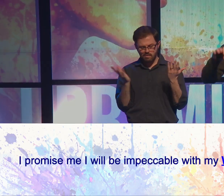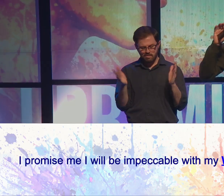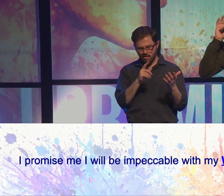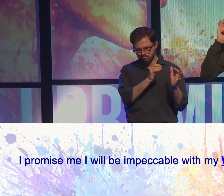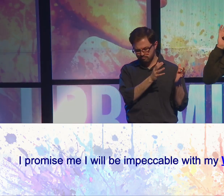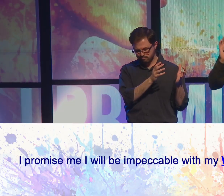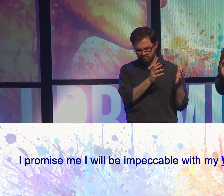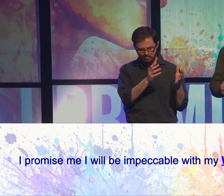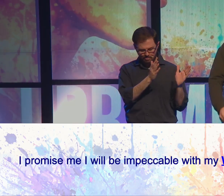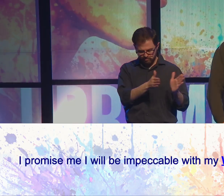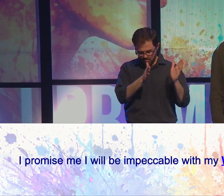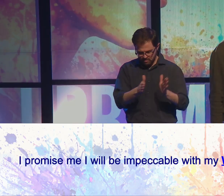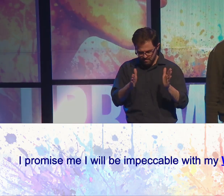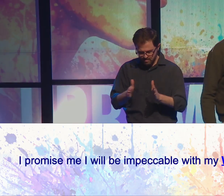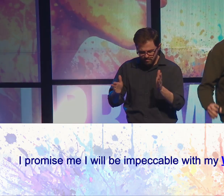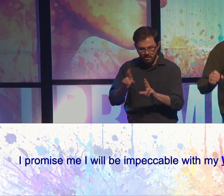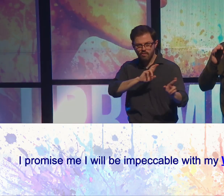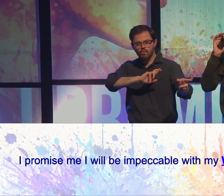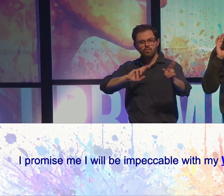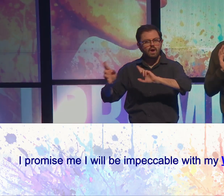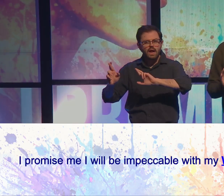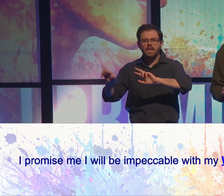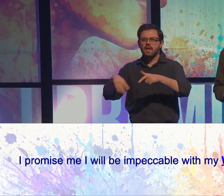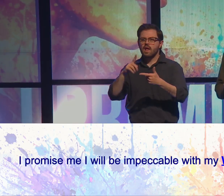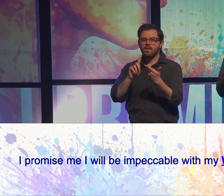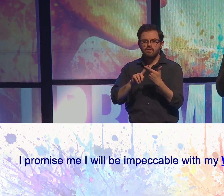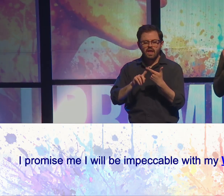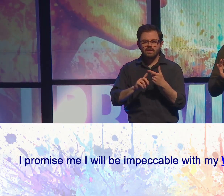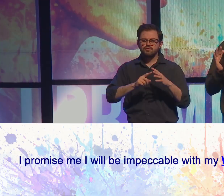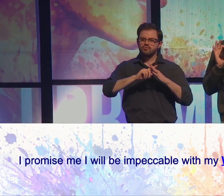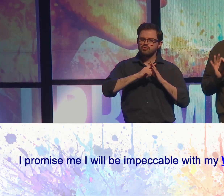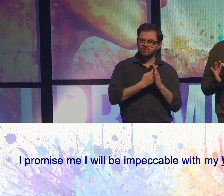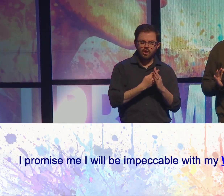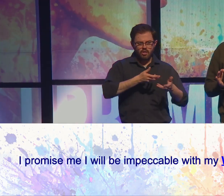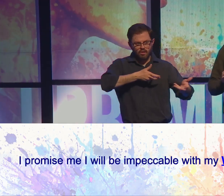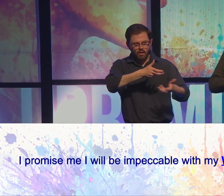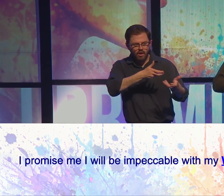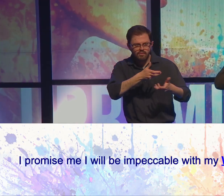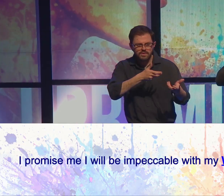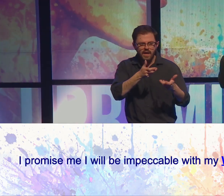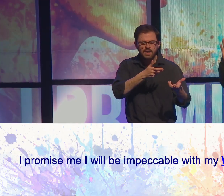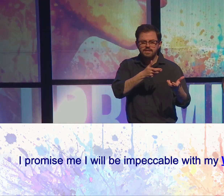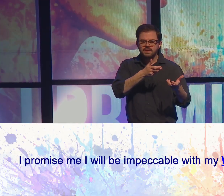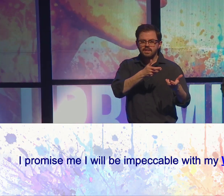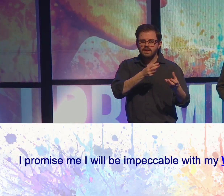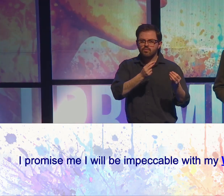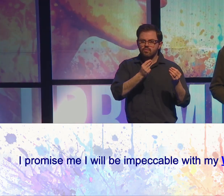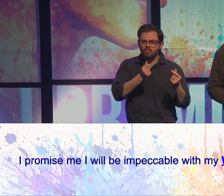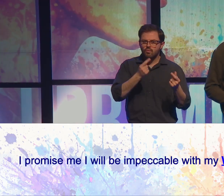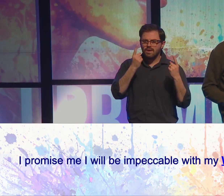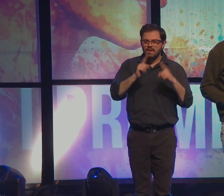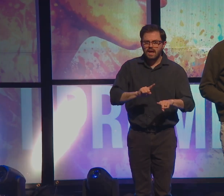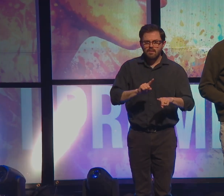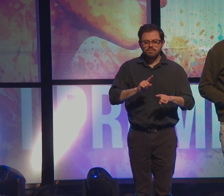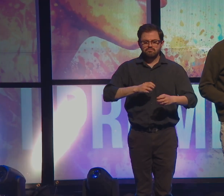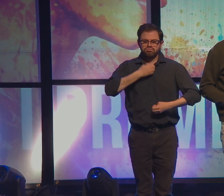conversation. And you get in the conversation, and in like a matter of like 2 seconds, it gets like super emotional.